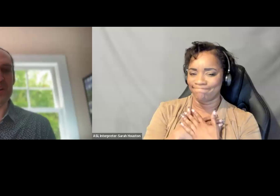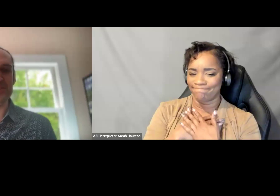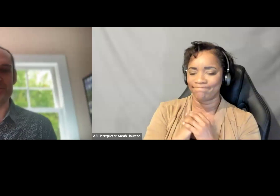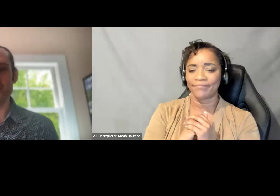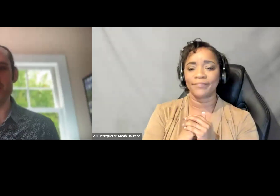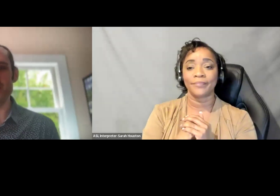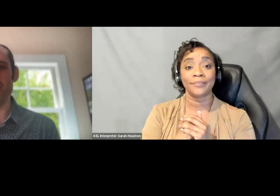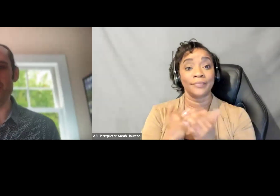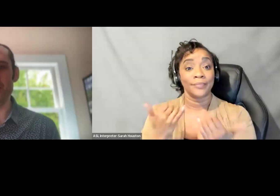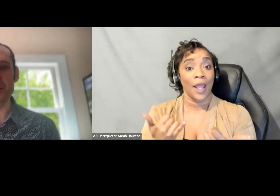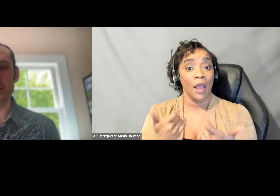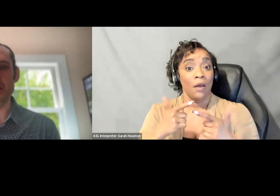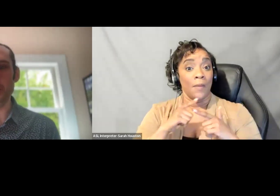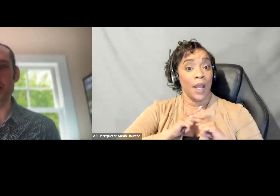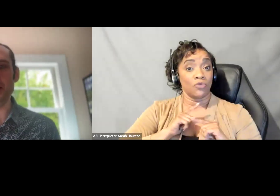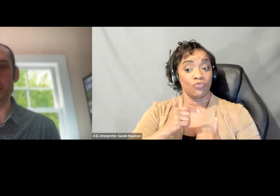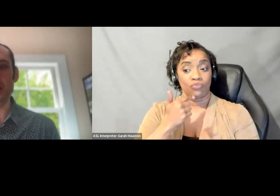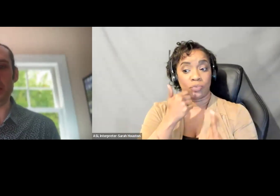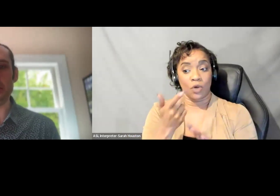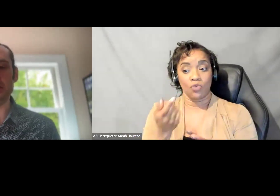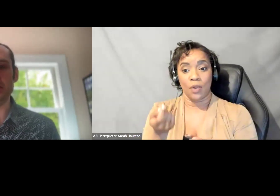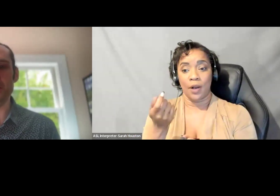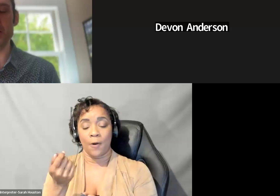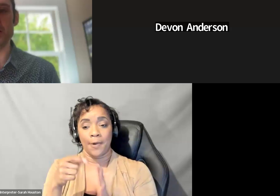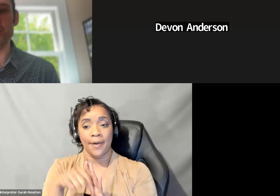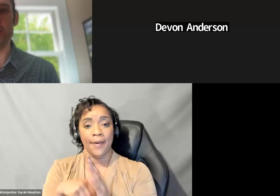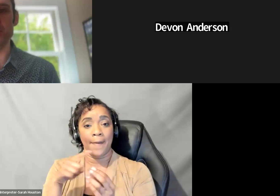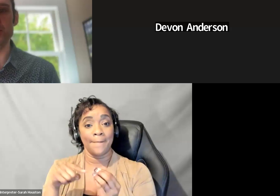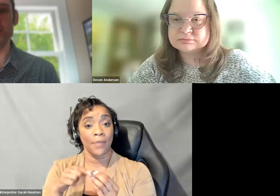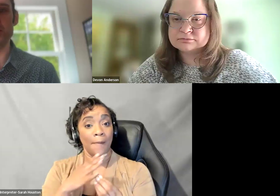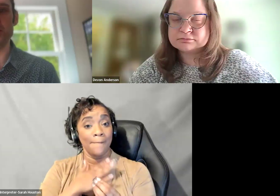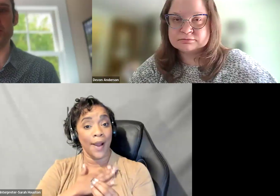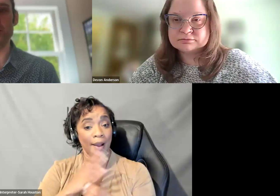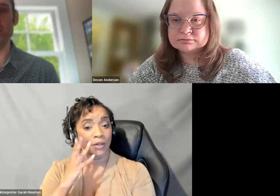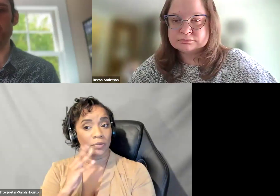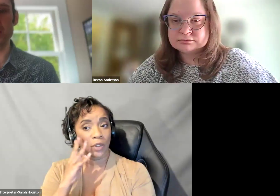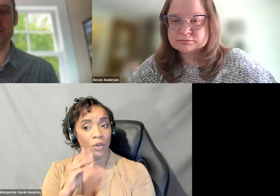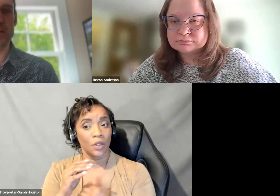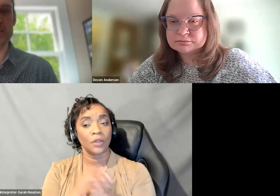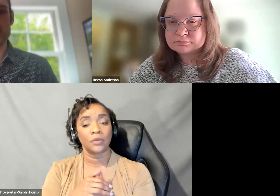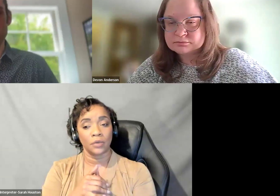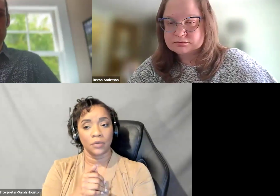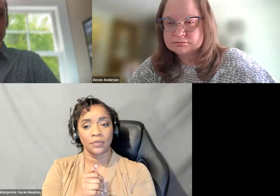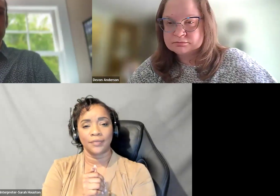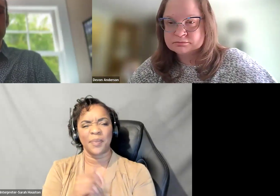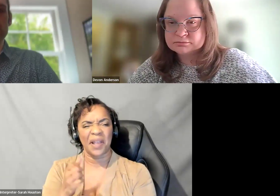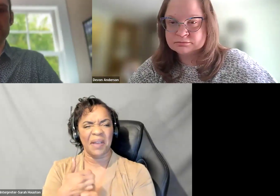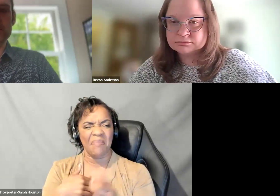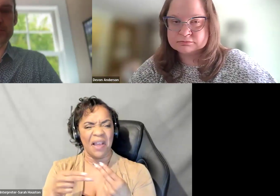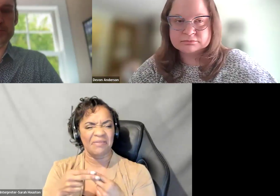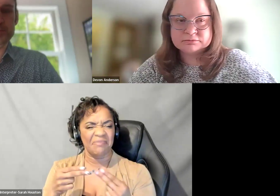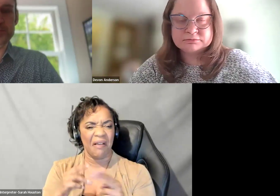Now my turn to tell you a little bit about my experience. So let me get my slides